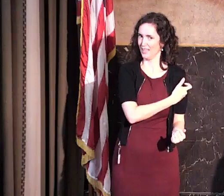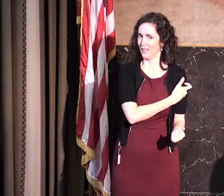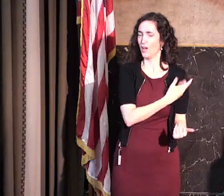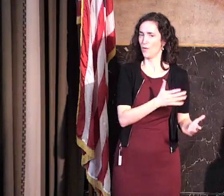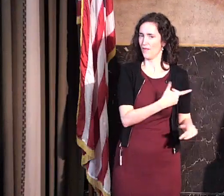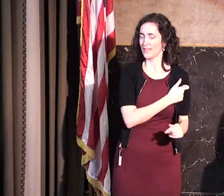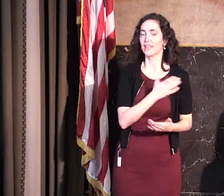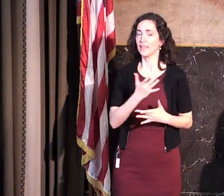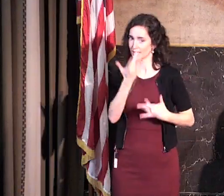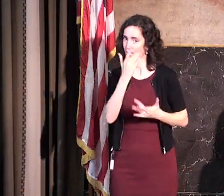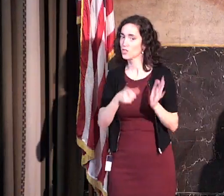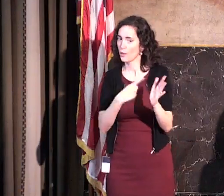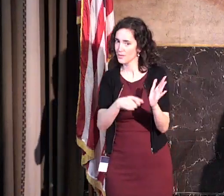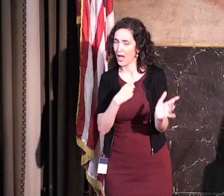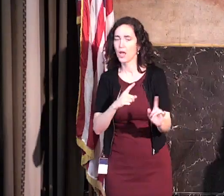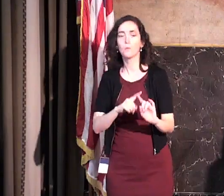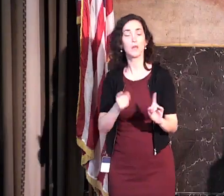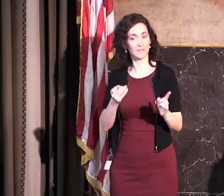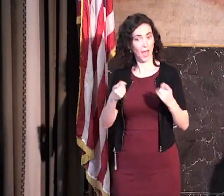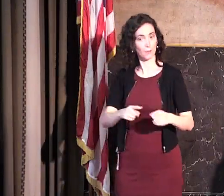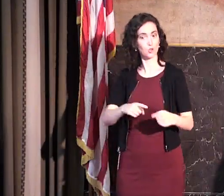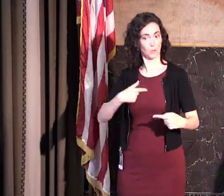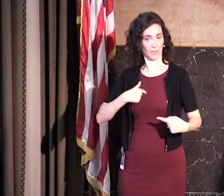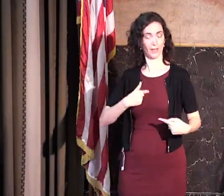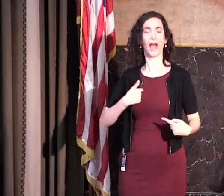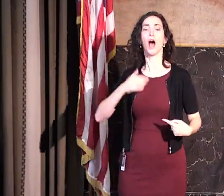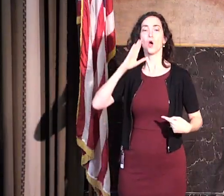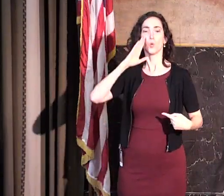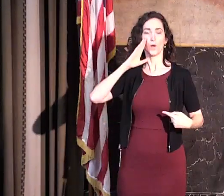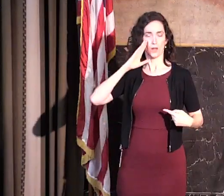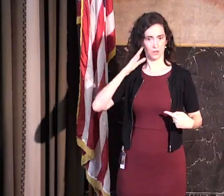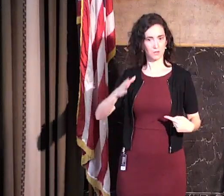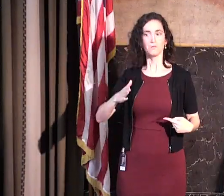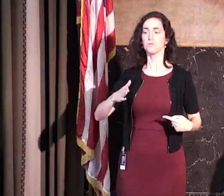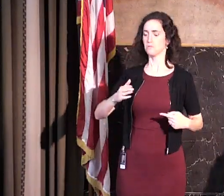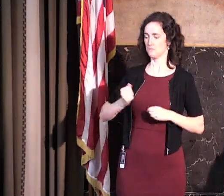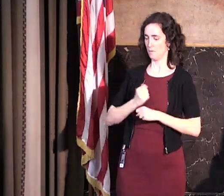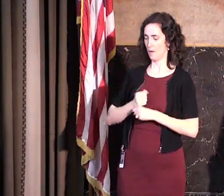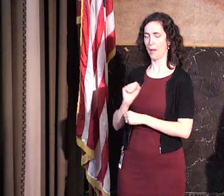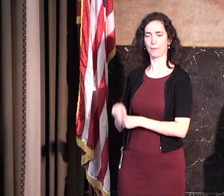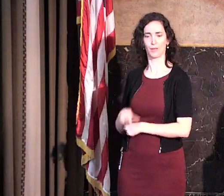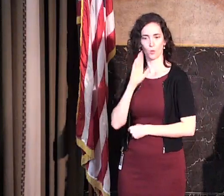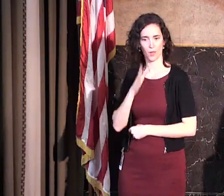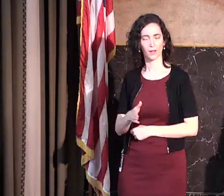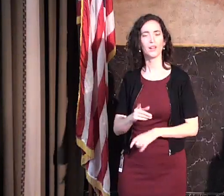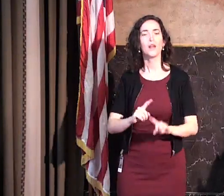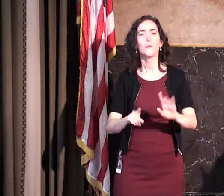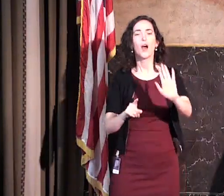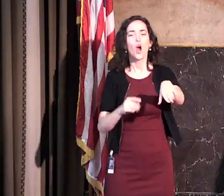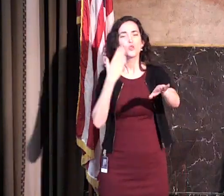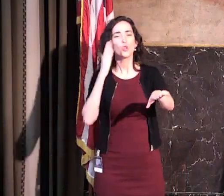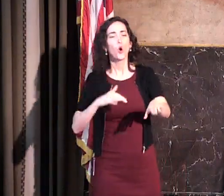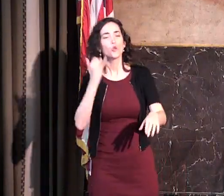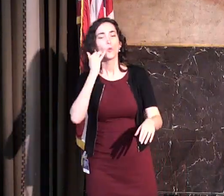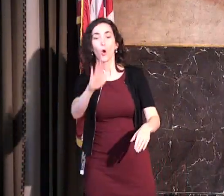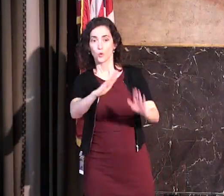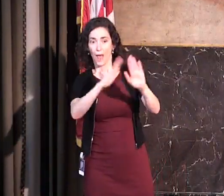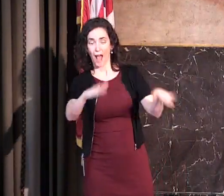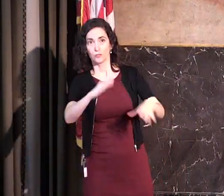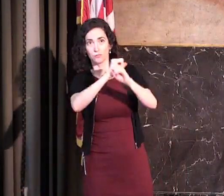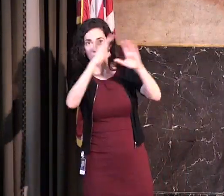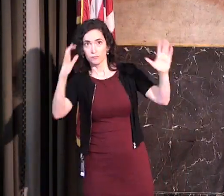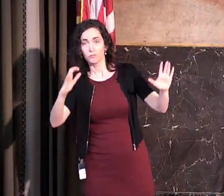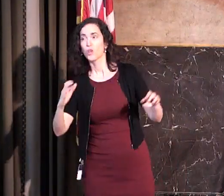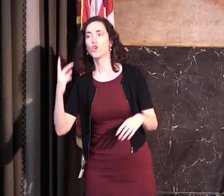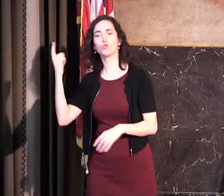For the unvaccinated, it's like letting a burglar cross all the way through your threshold, all the way into your bedroom, and wake you up from sleep before you